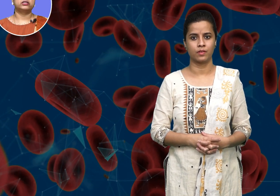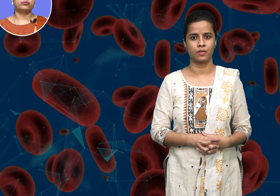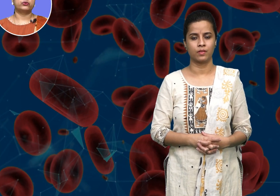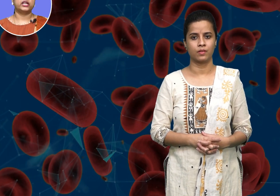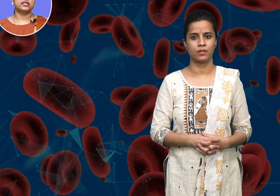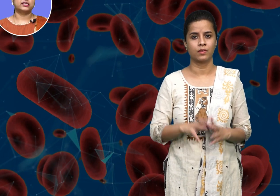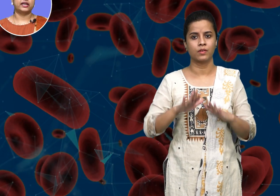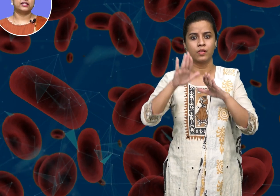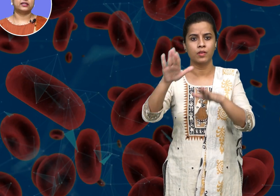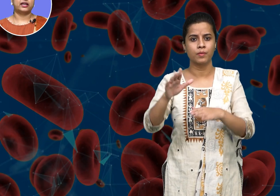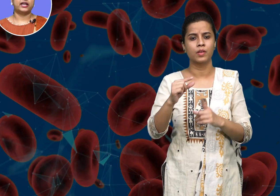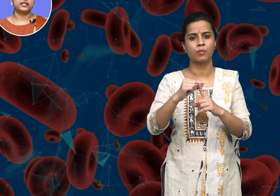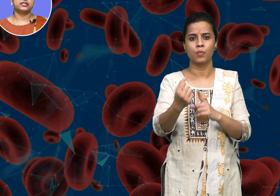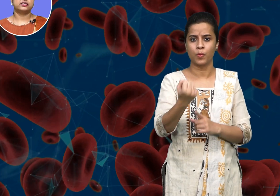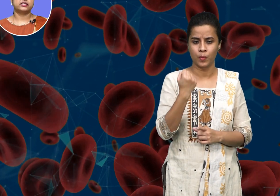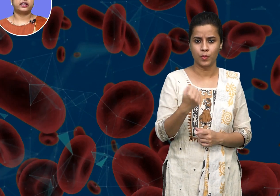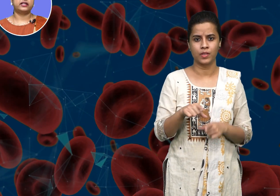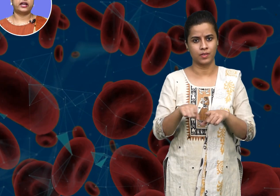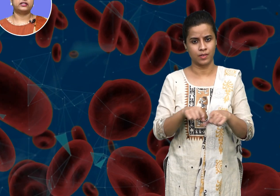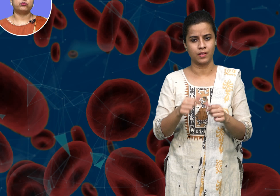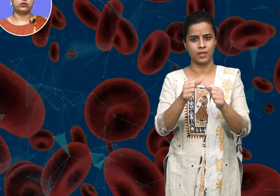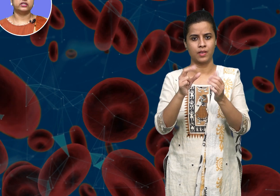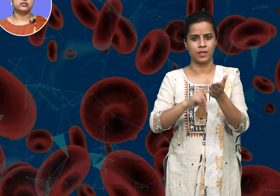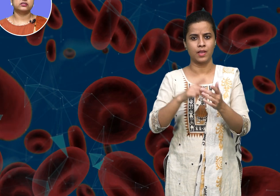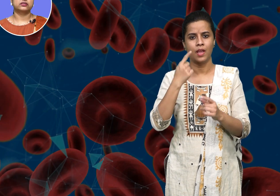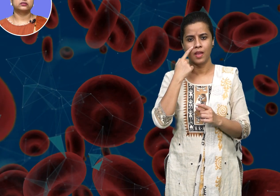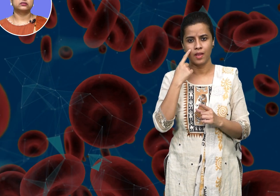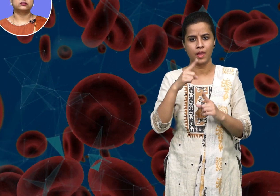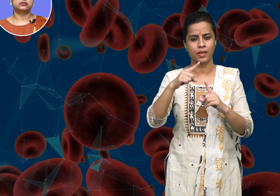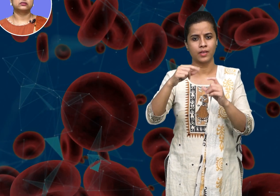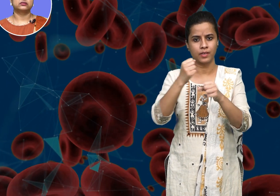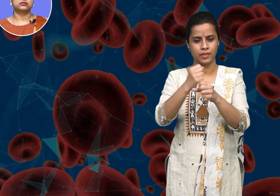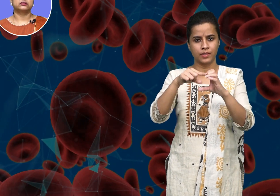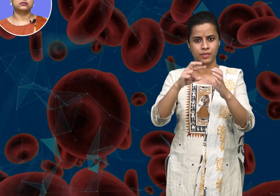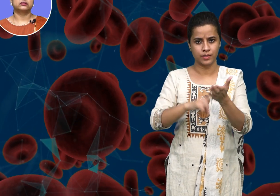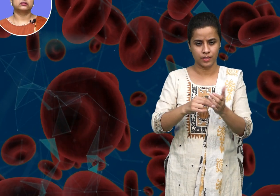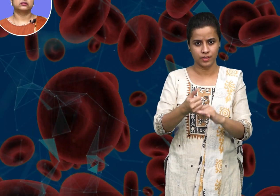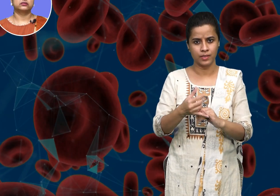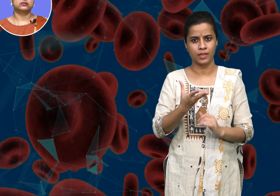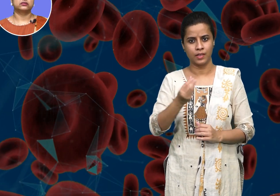Depending upon the proteins like antigens and antibodies,